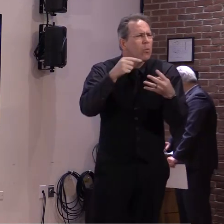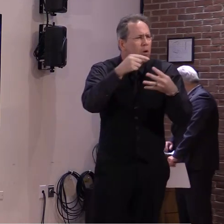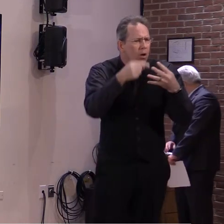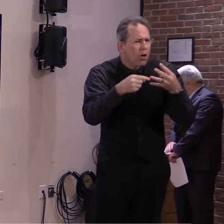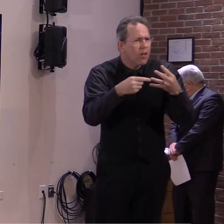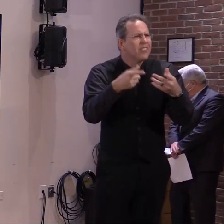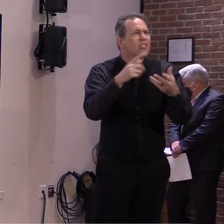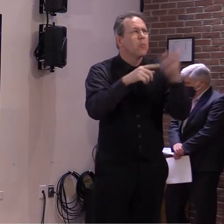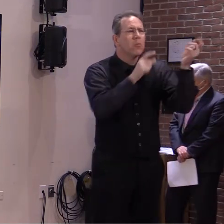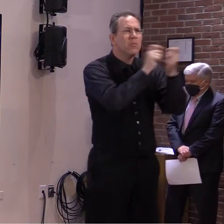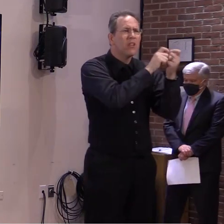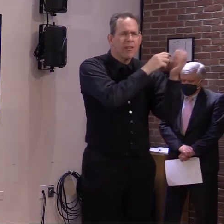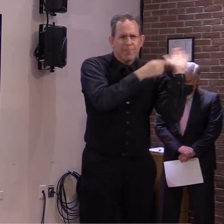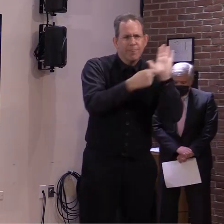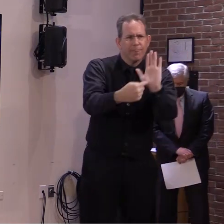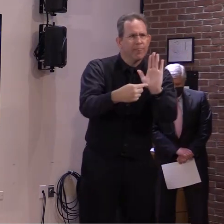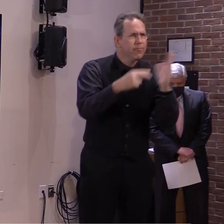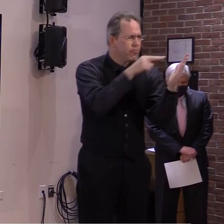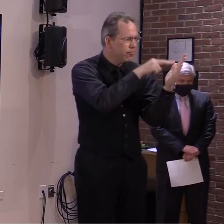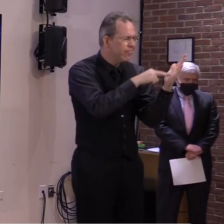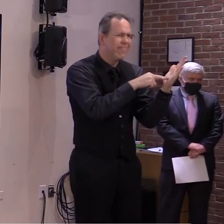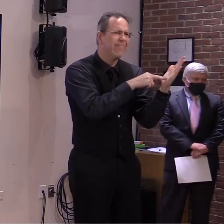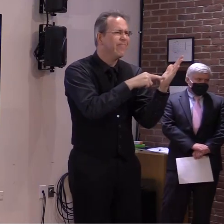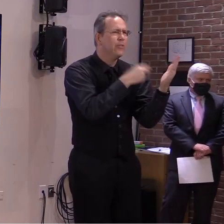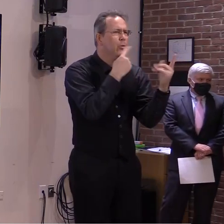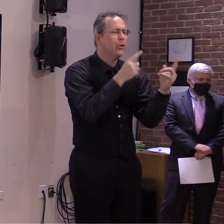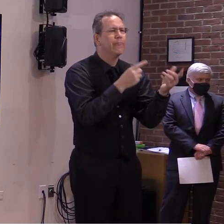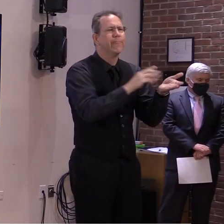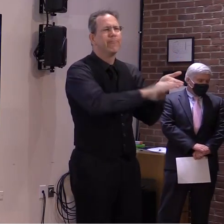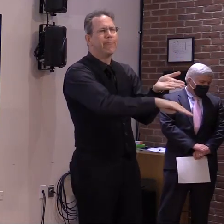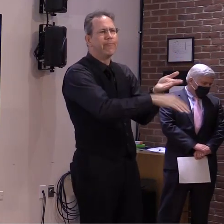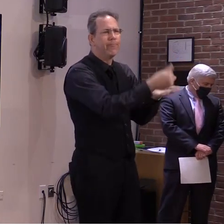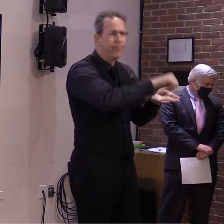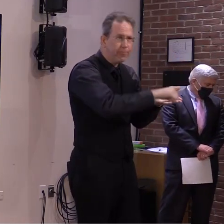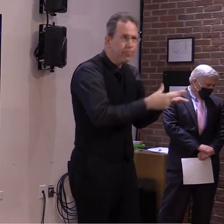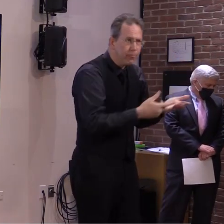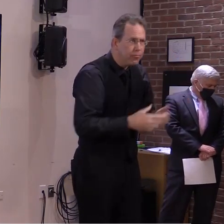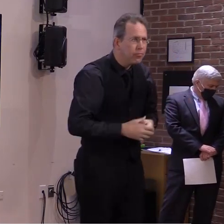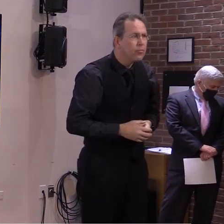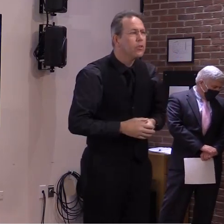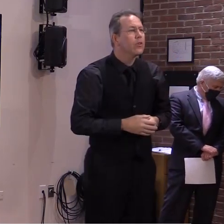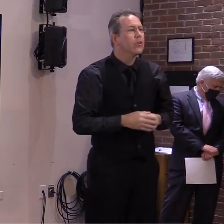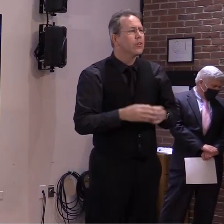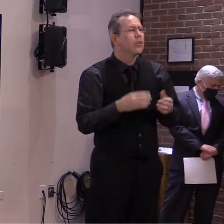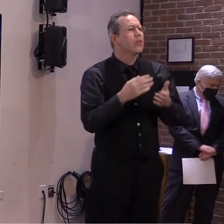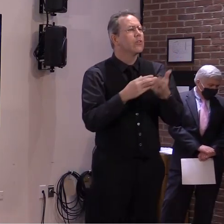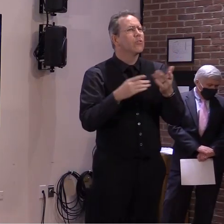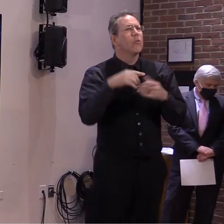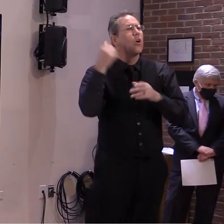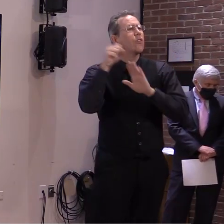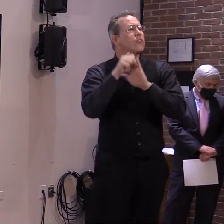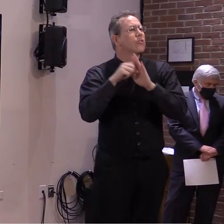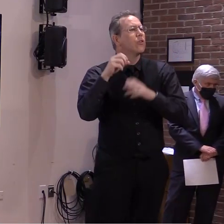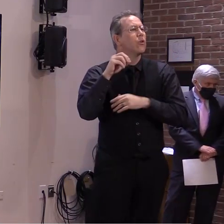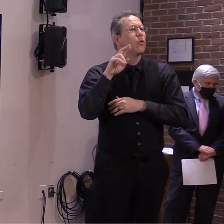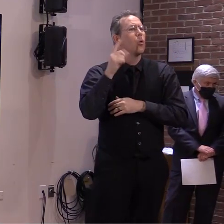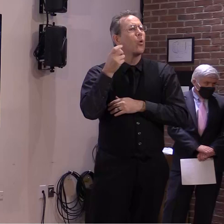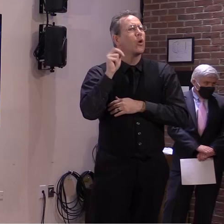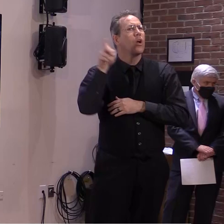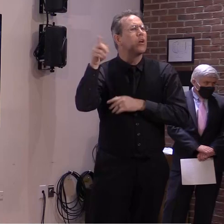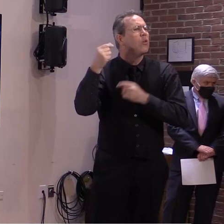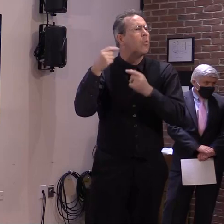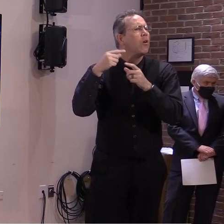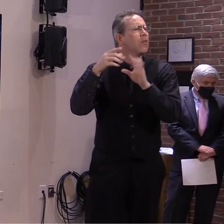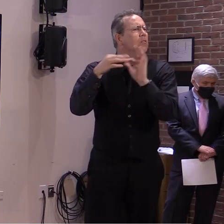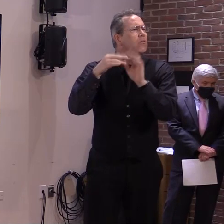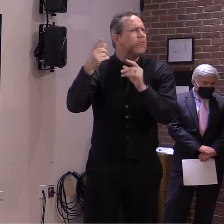their waivers designed recently and denied recently, and Oregon's was returned for further clarification. I am confident